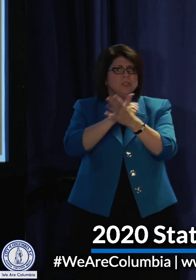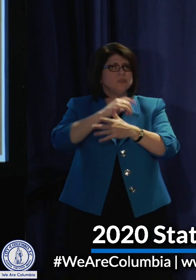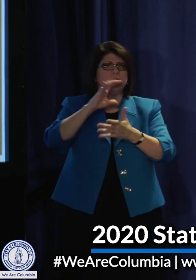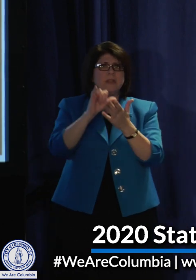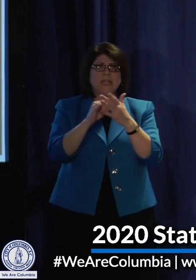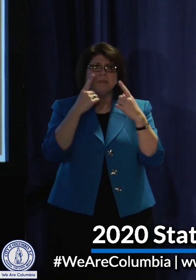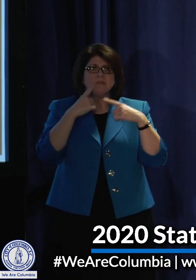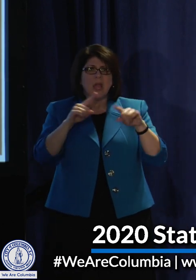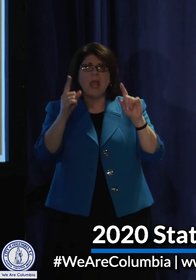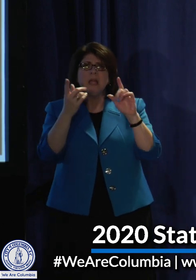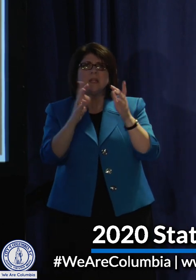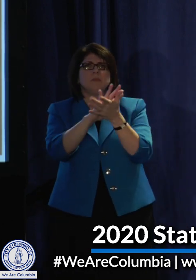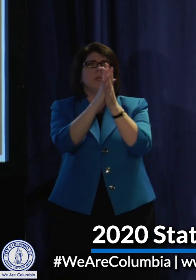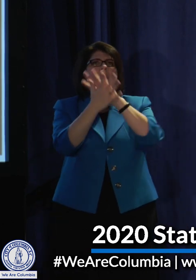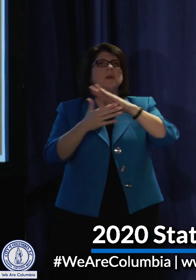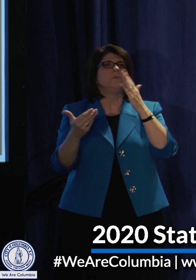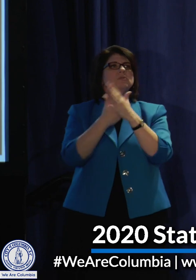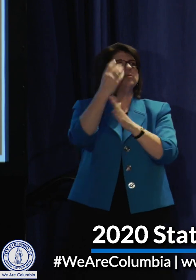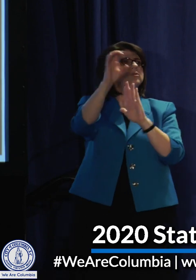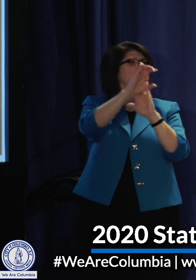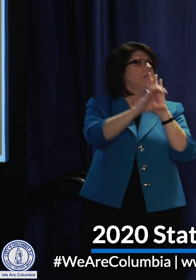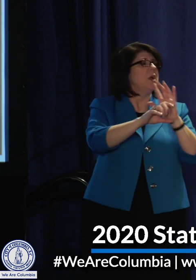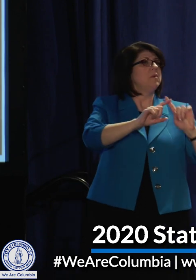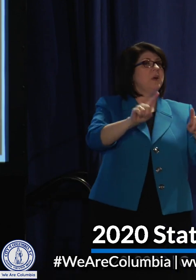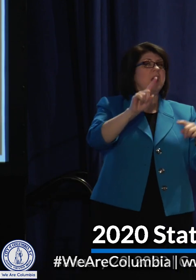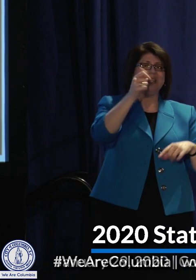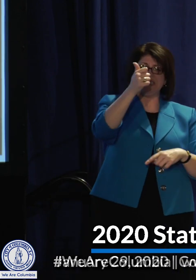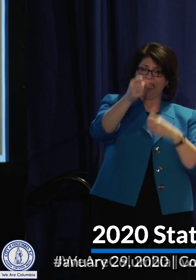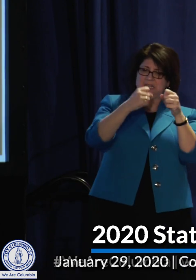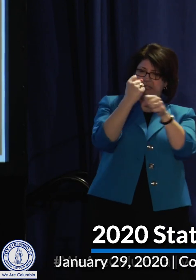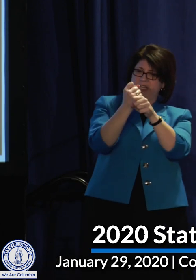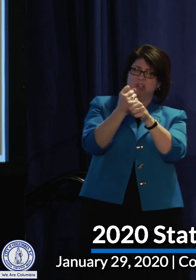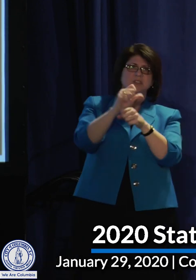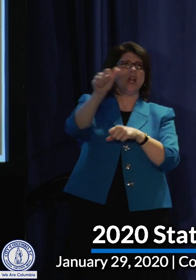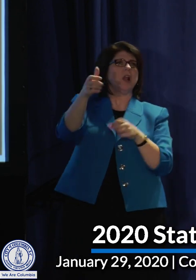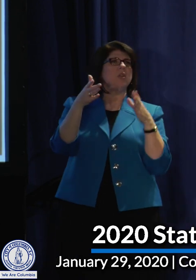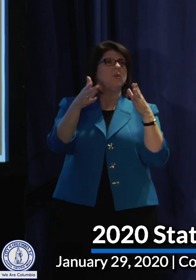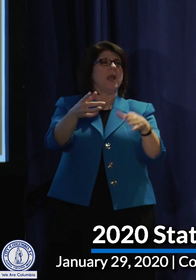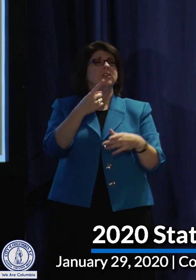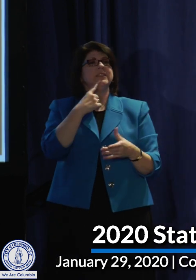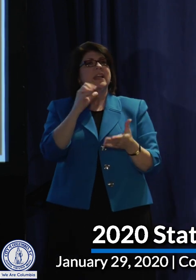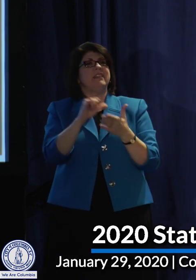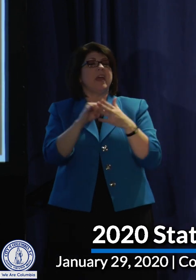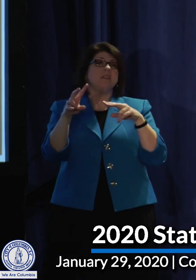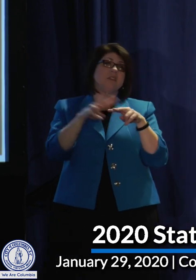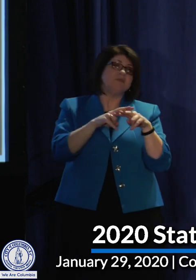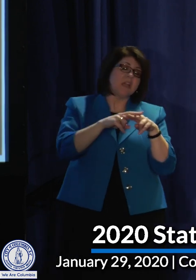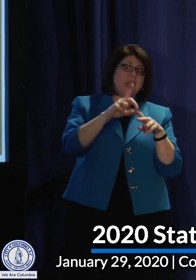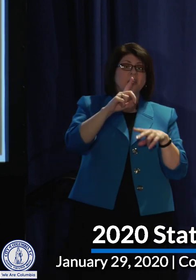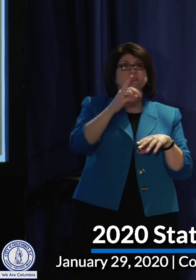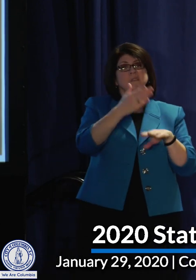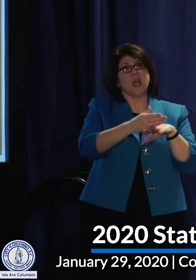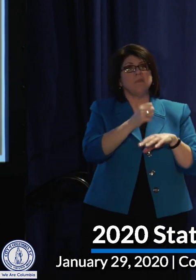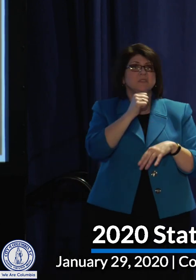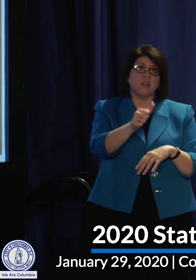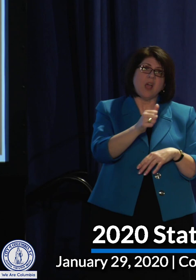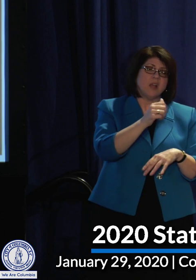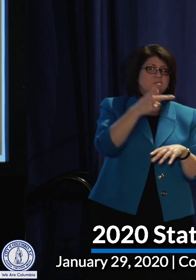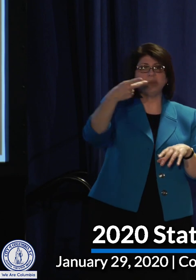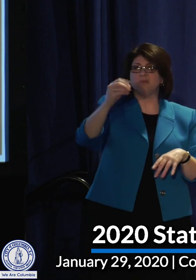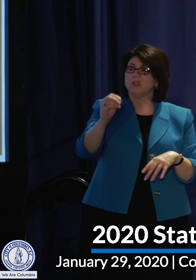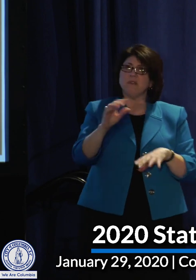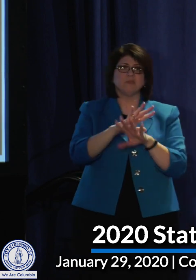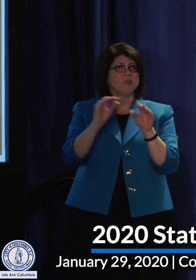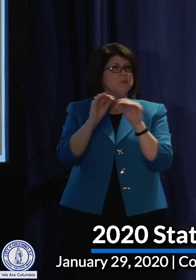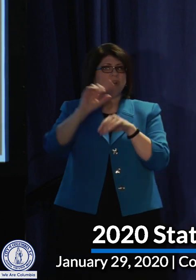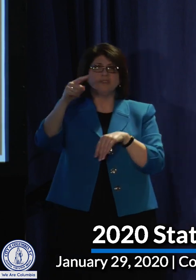at last. And a decade is just another way to say the train depot is not a depot, the post office is no longer a